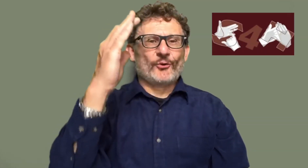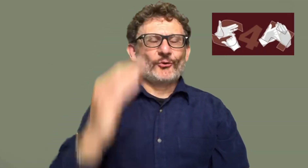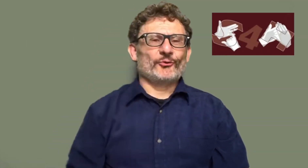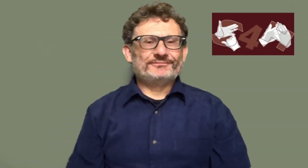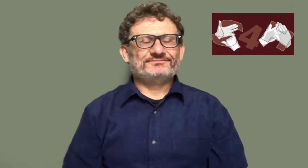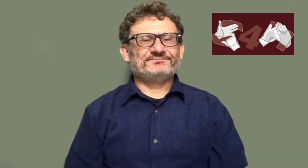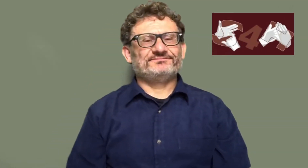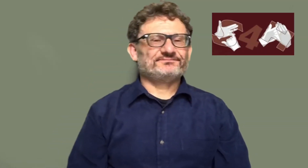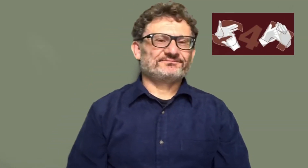Hello.